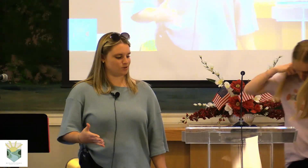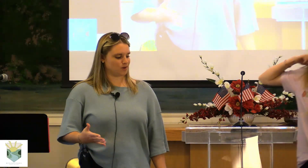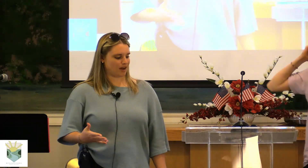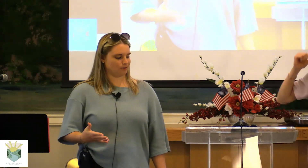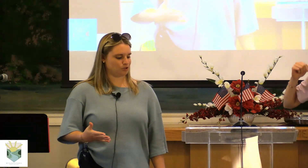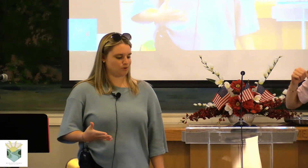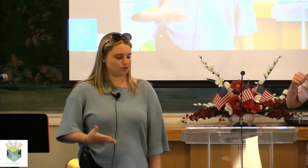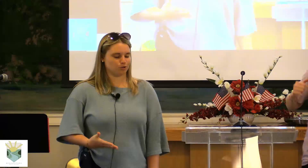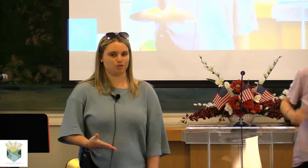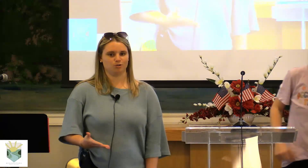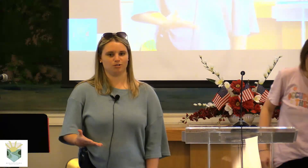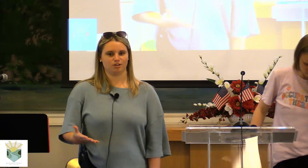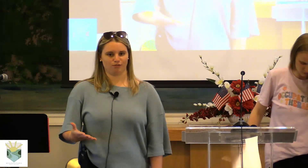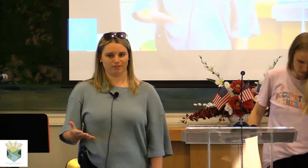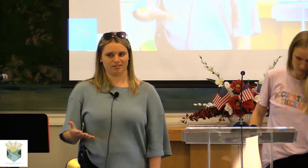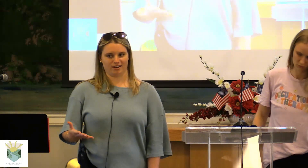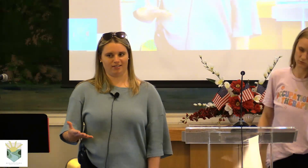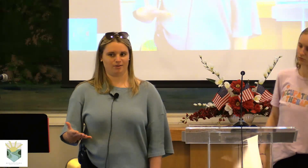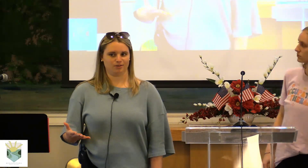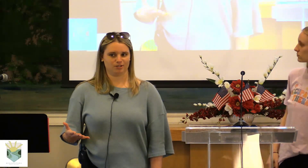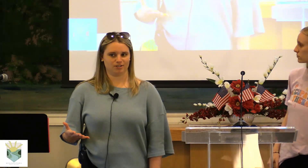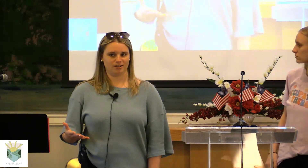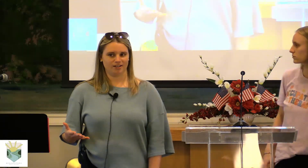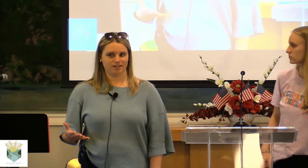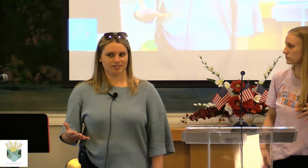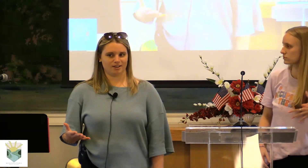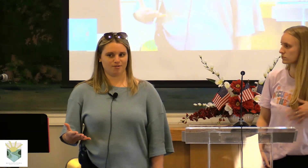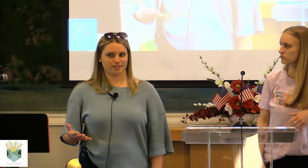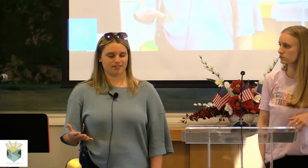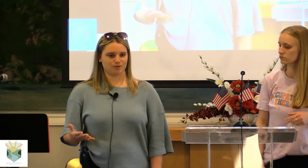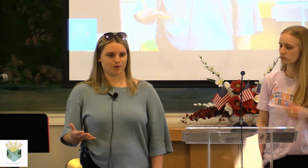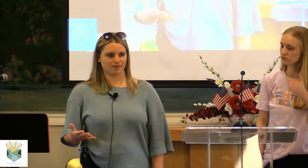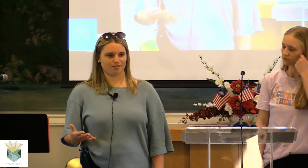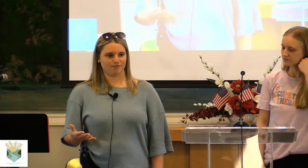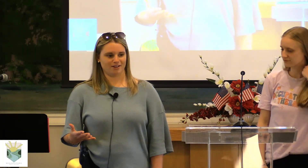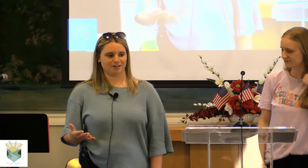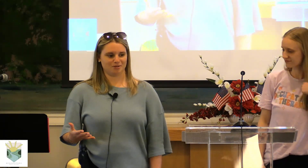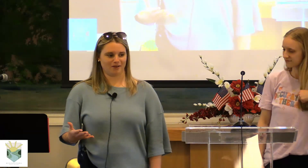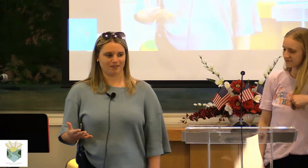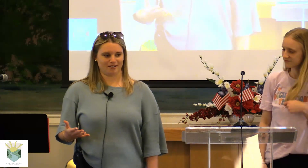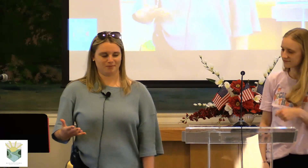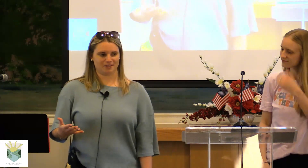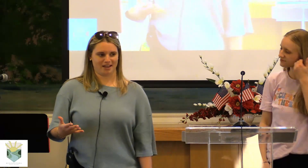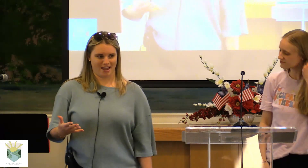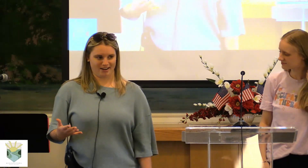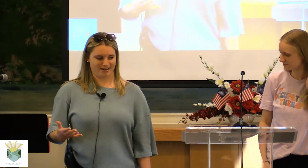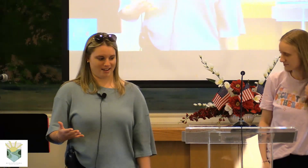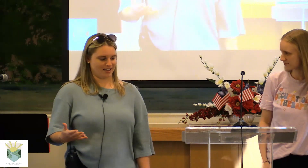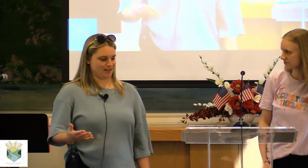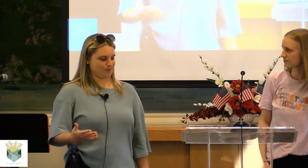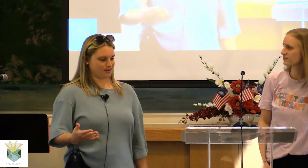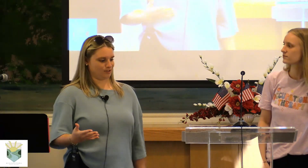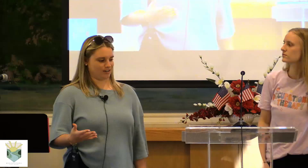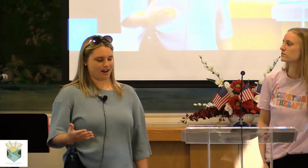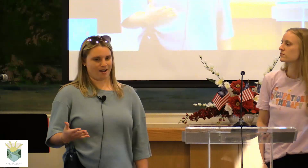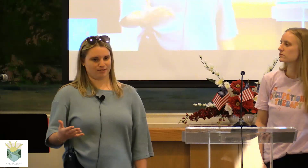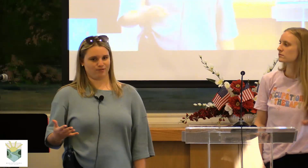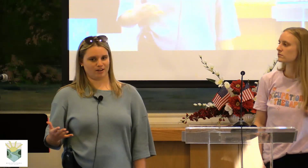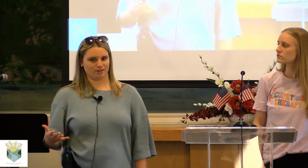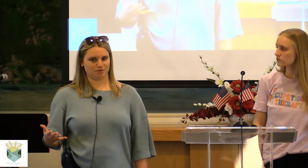how to introduce yourself in sign language. So this is where the finger spelling comes in handy because you're going to have to finger spell your